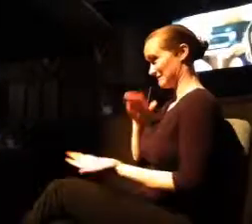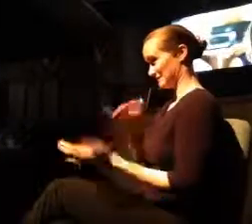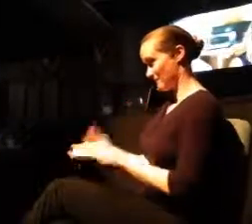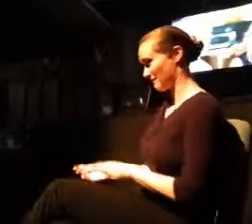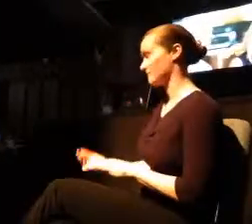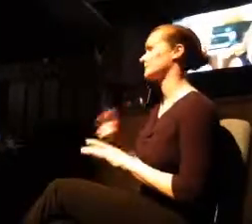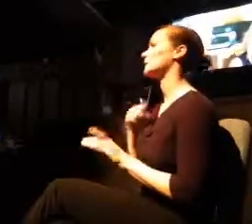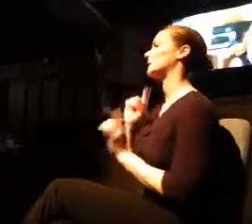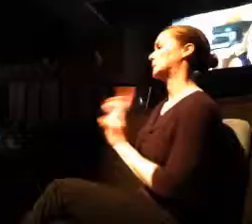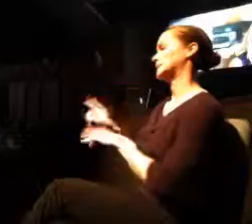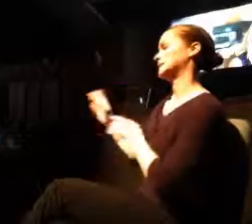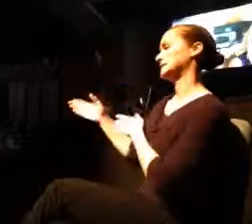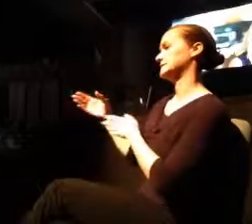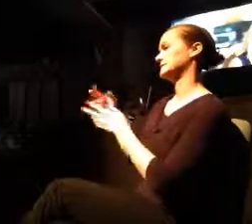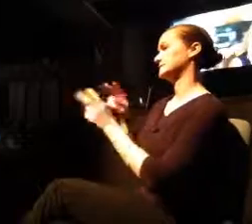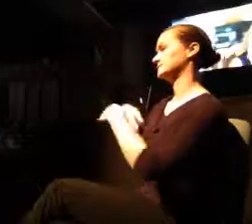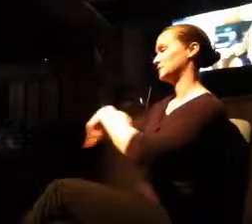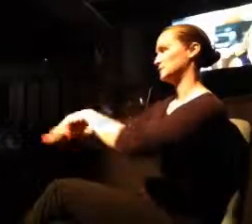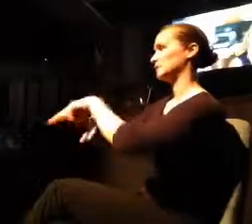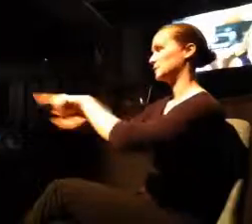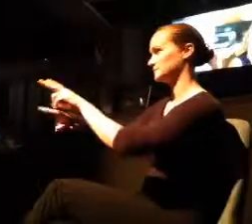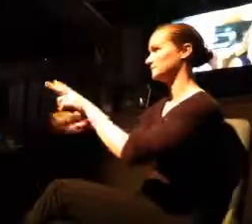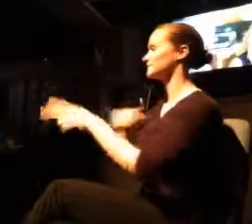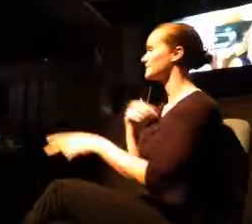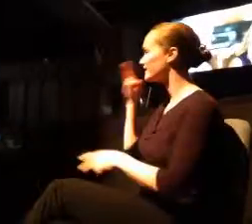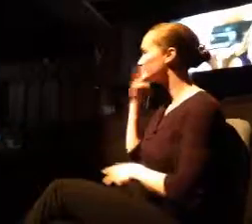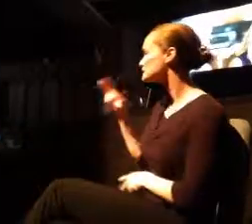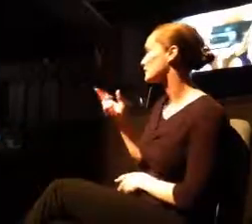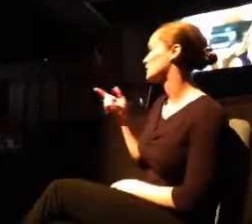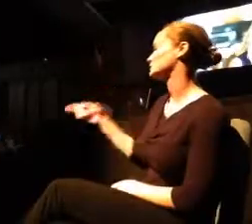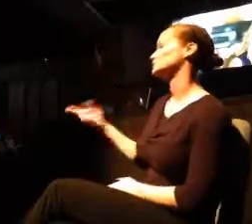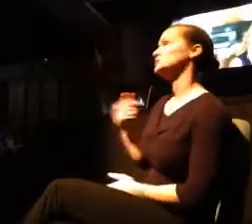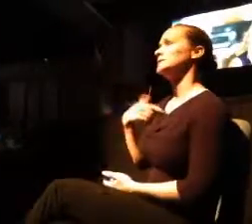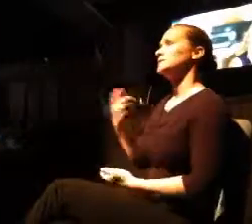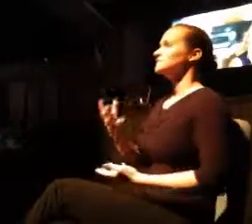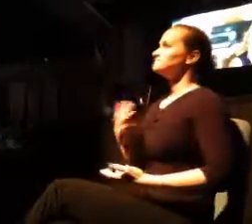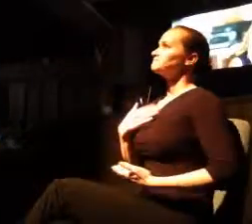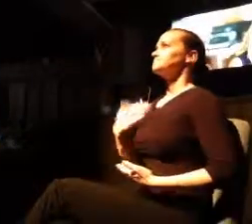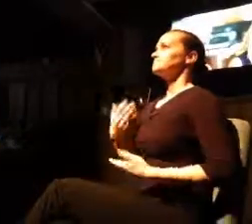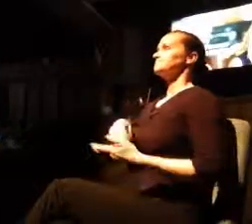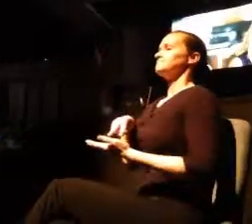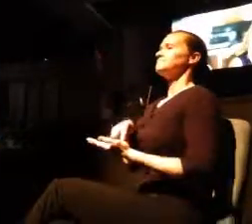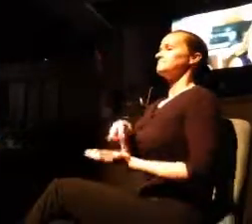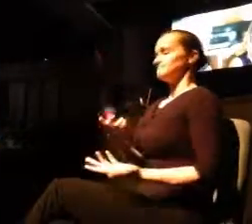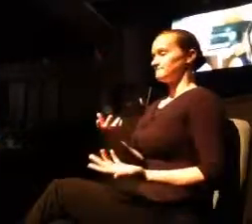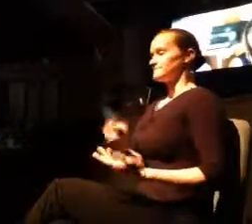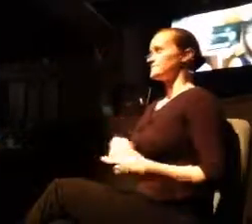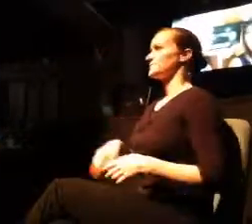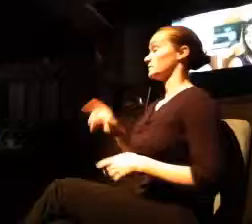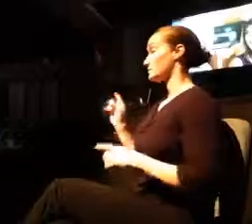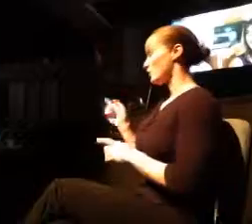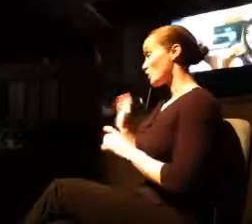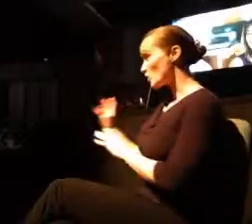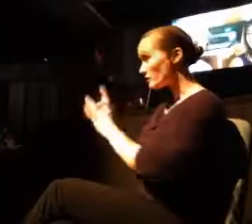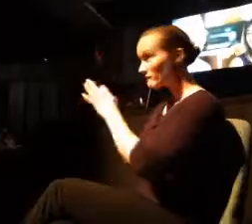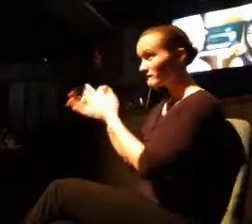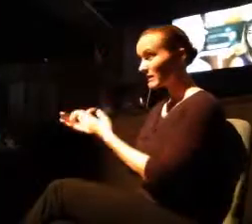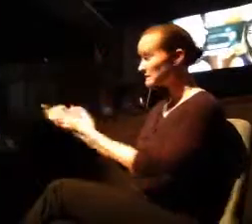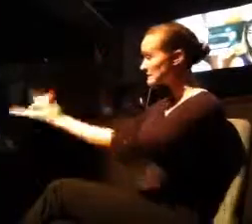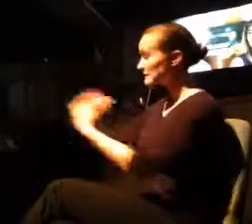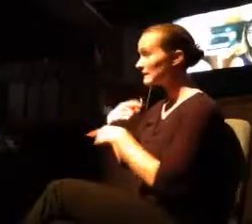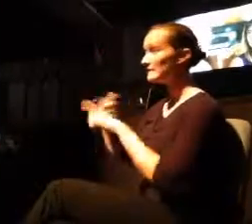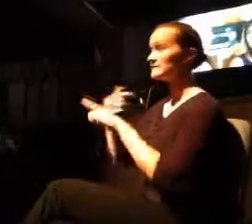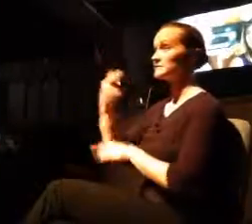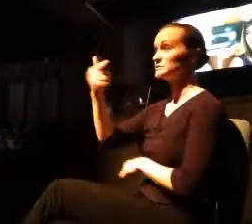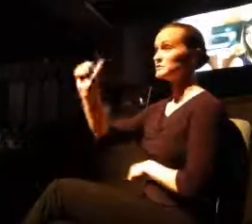the VA and just saw how she carried herself, how his family was there, and how close they all were. They came in from Georgia, and what a